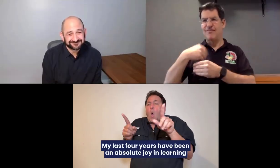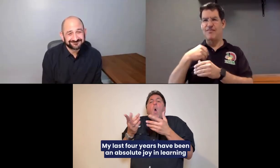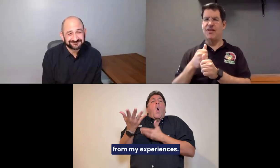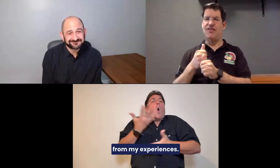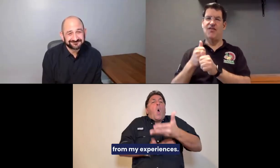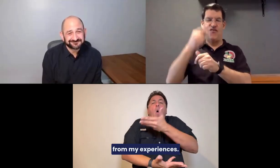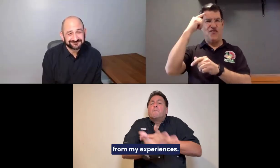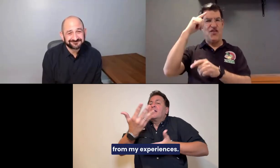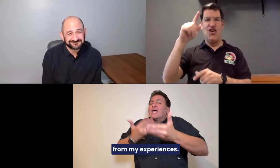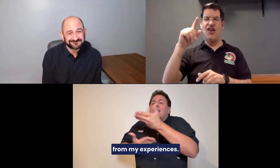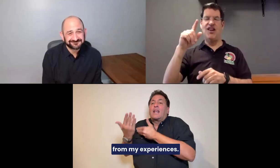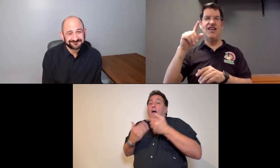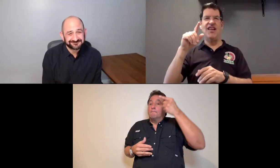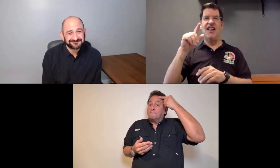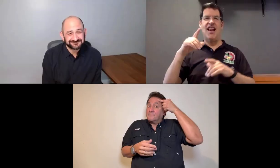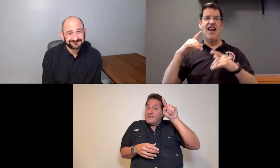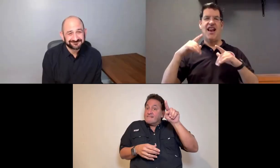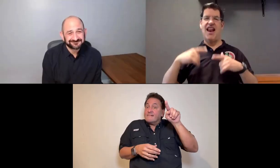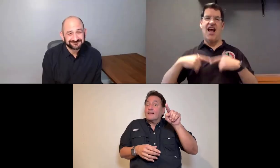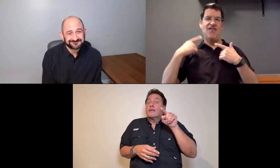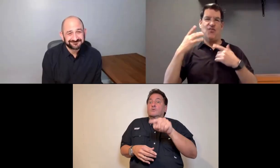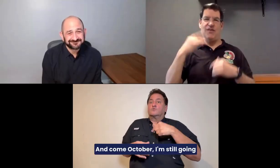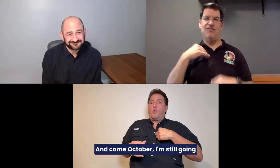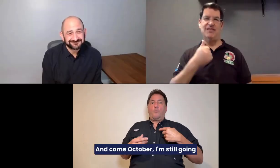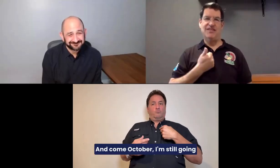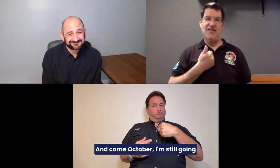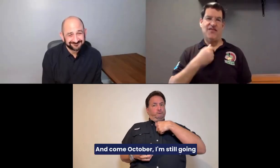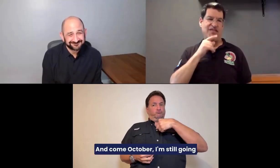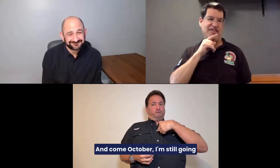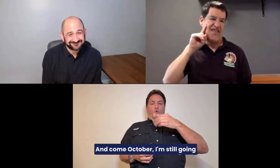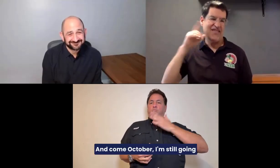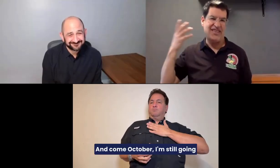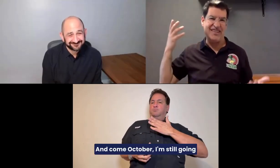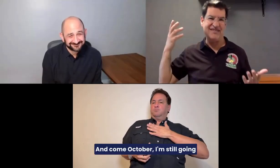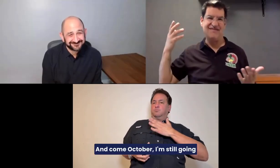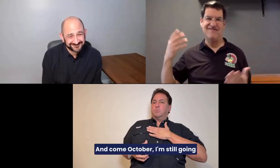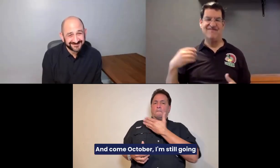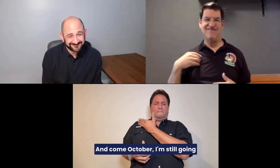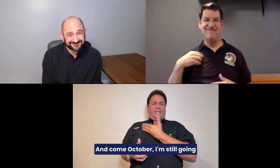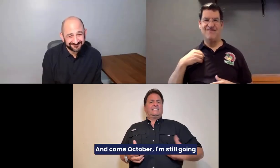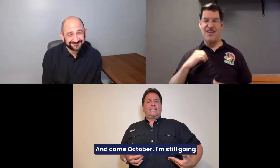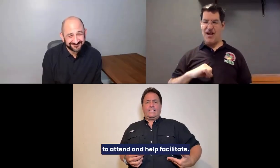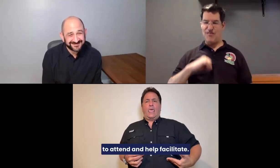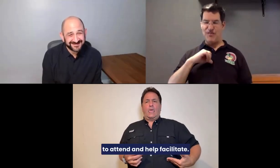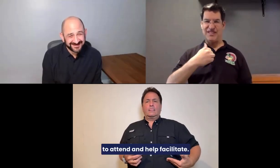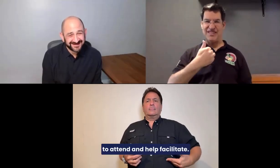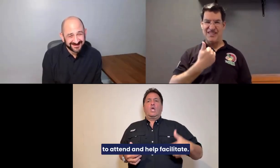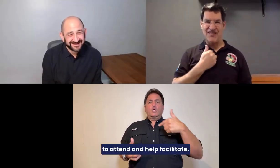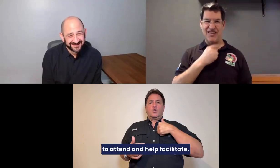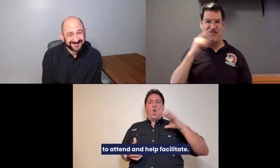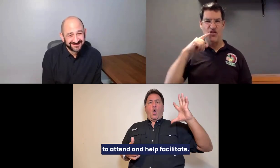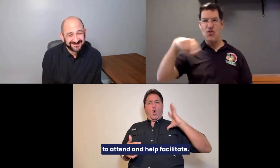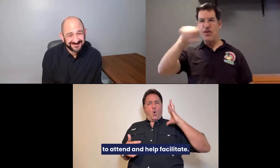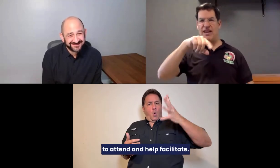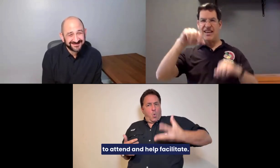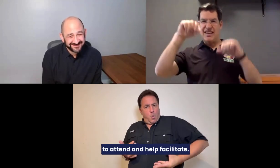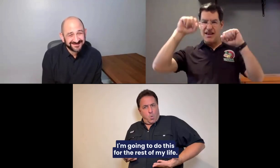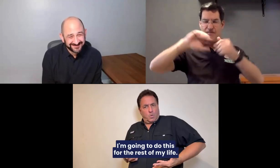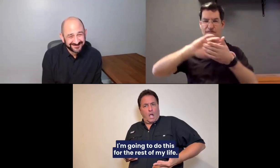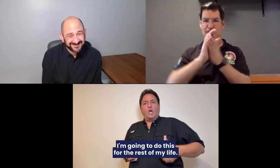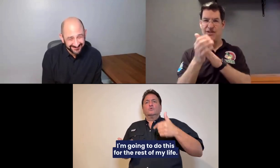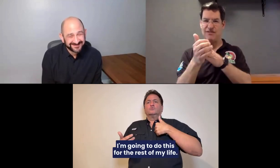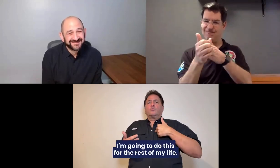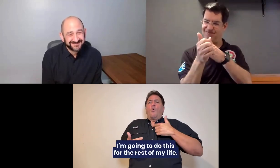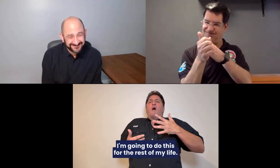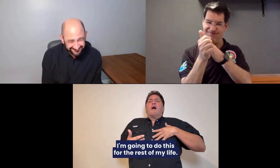and learning from my experiences. And come October, I'm still going to attend and help facilitate. I'm